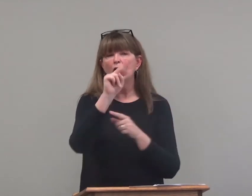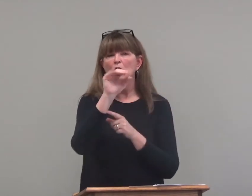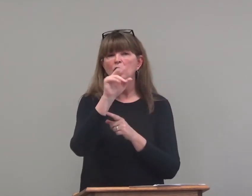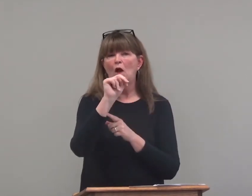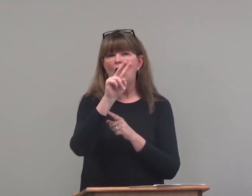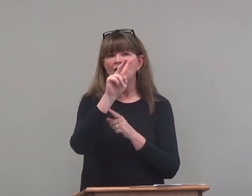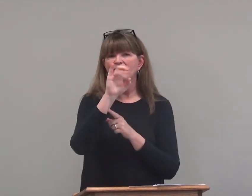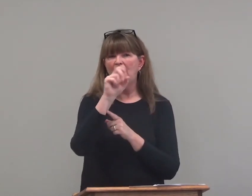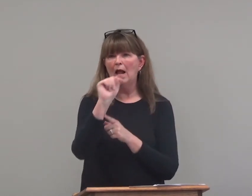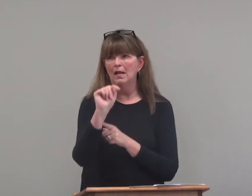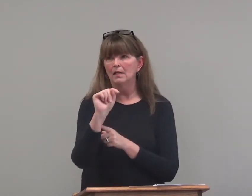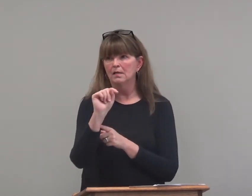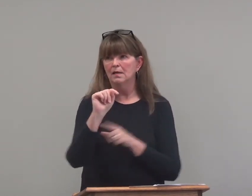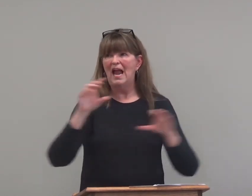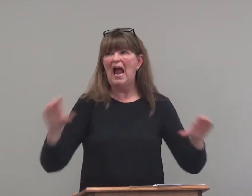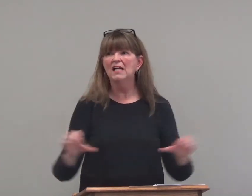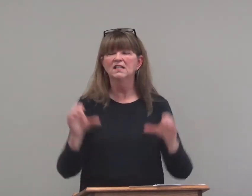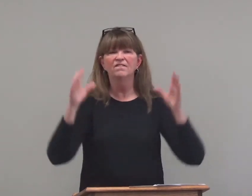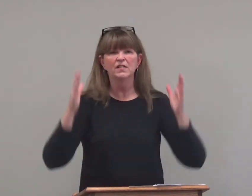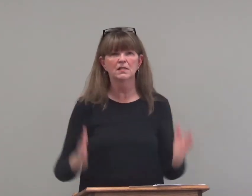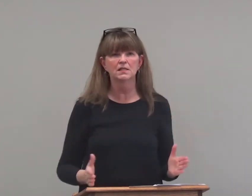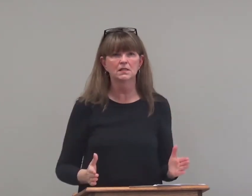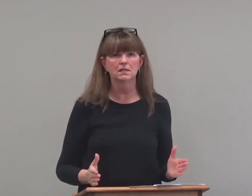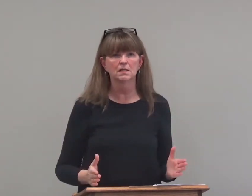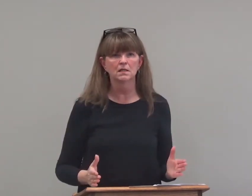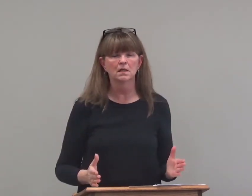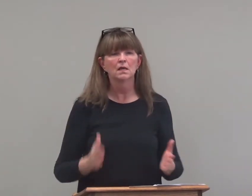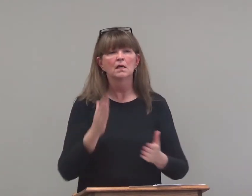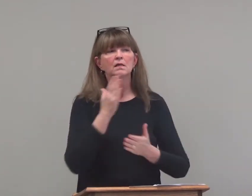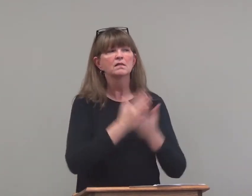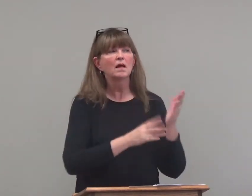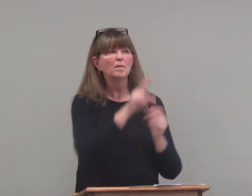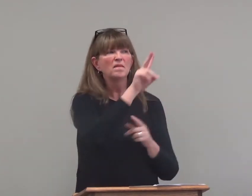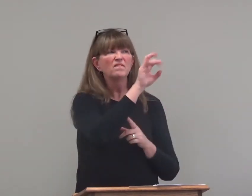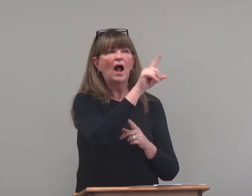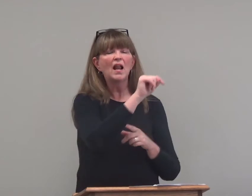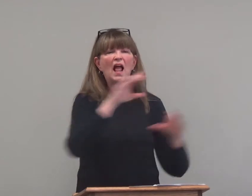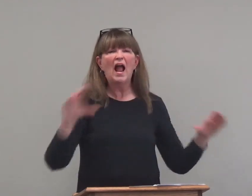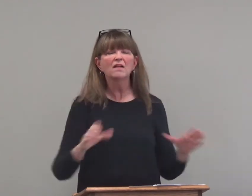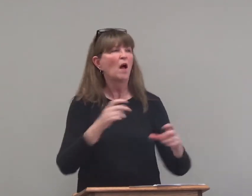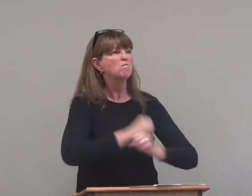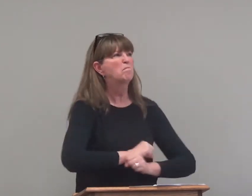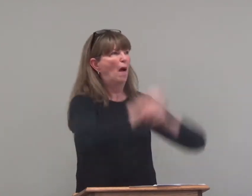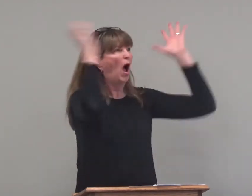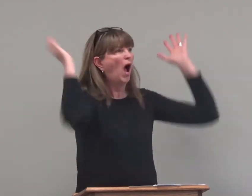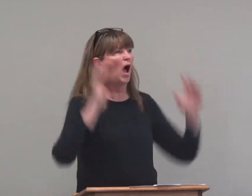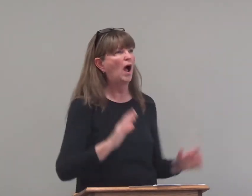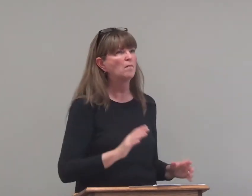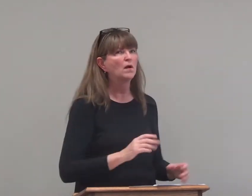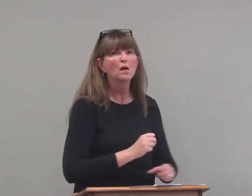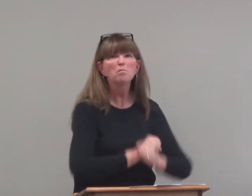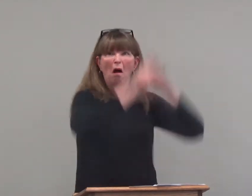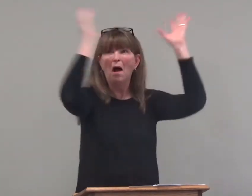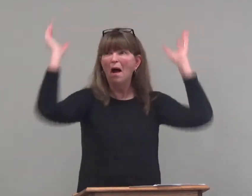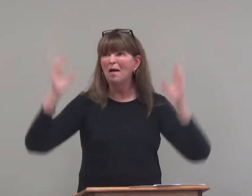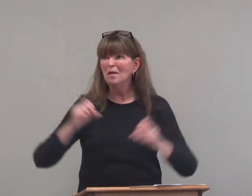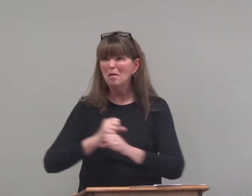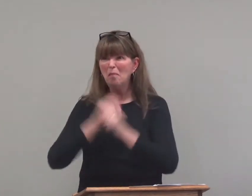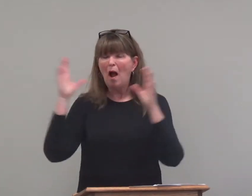love. They both were nonviolent activists. You know, violent activists are the ones who